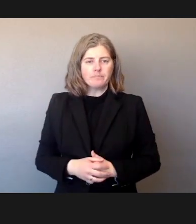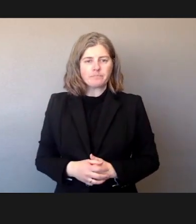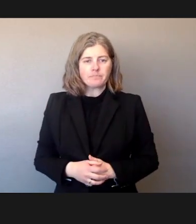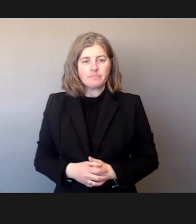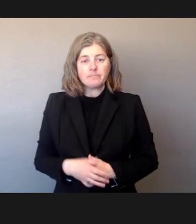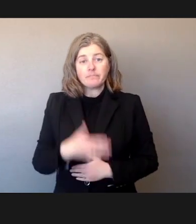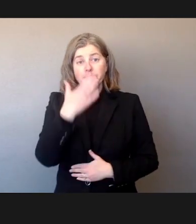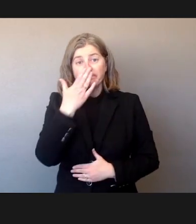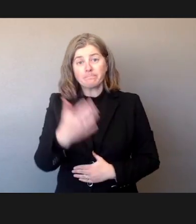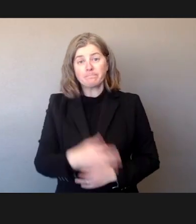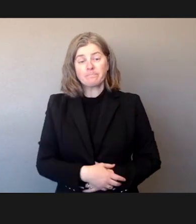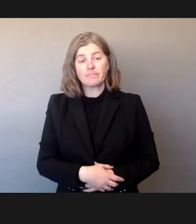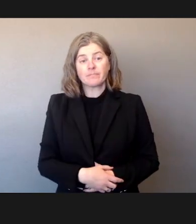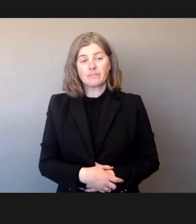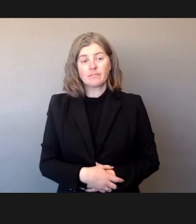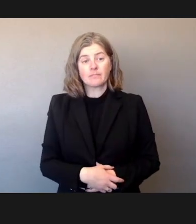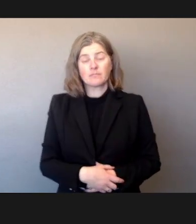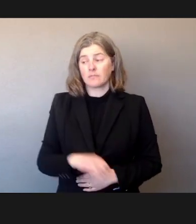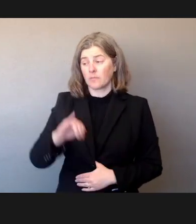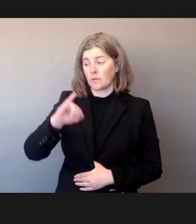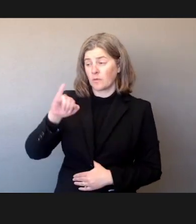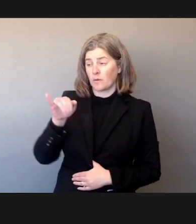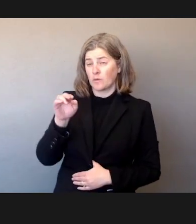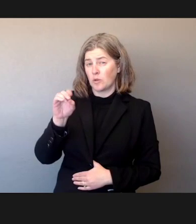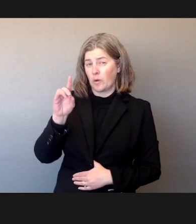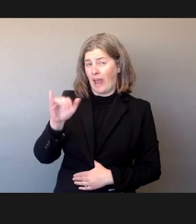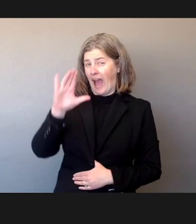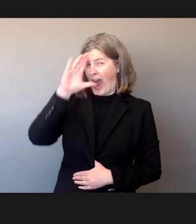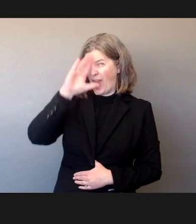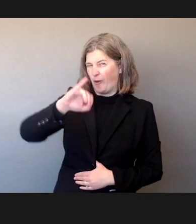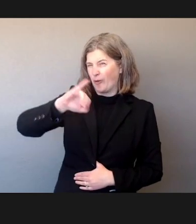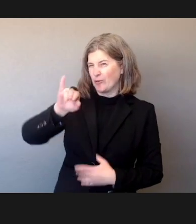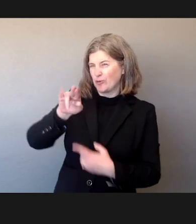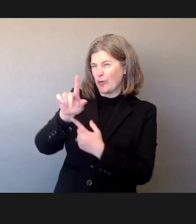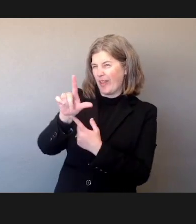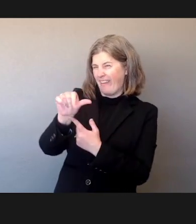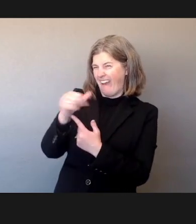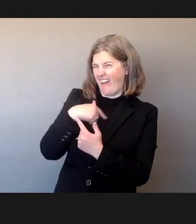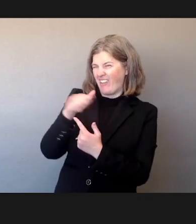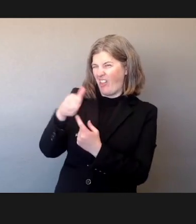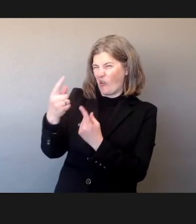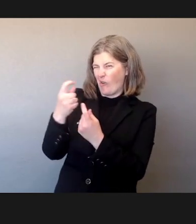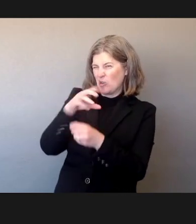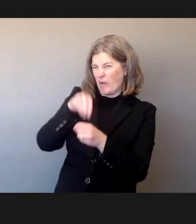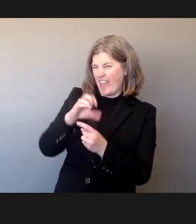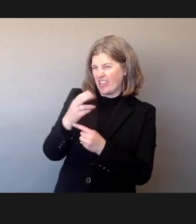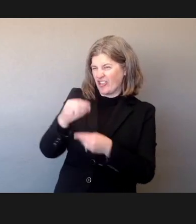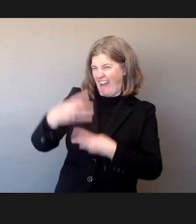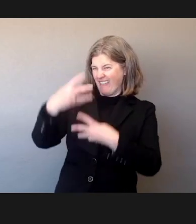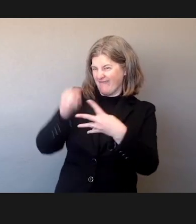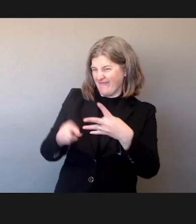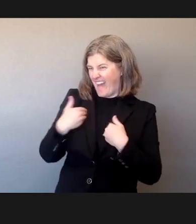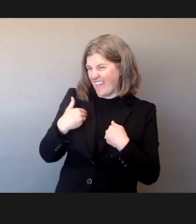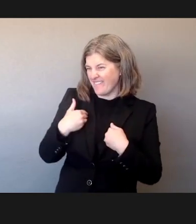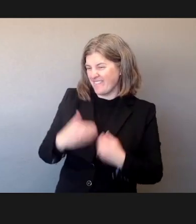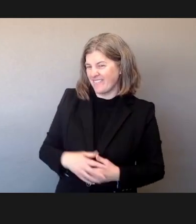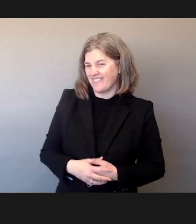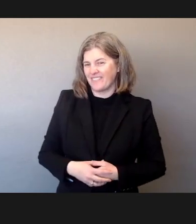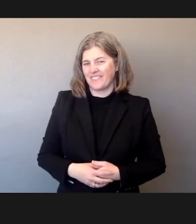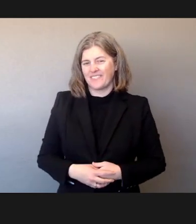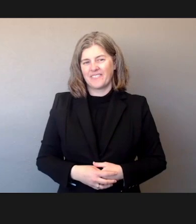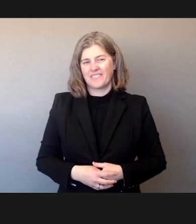Thanks. Jody, I know Julie has another question in the chat there.